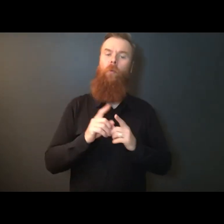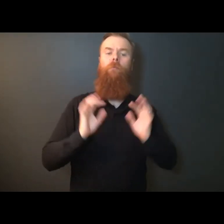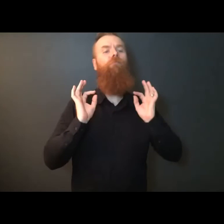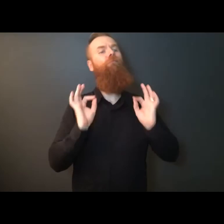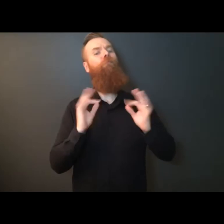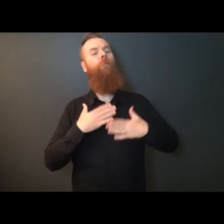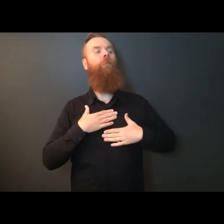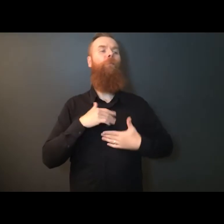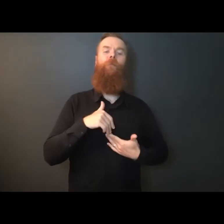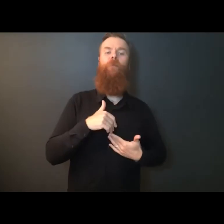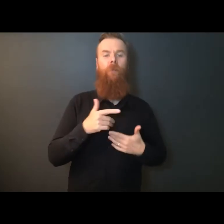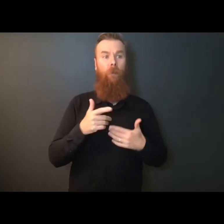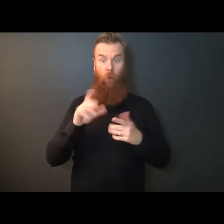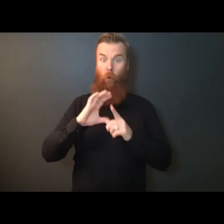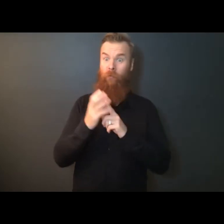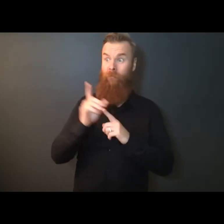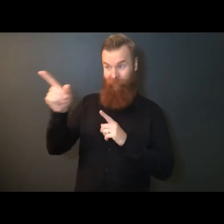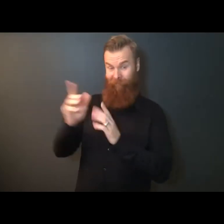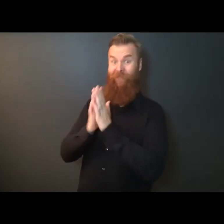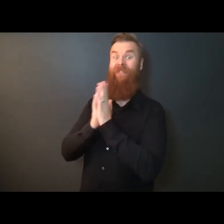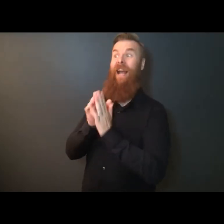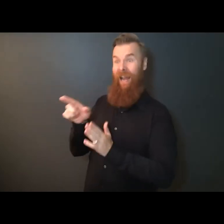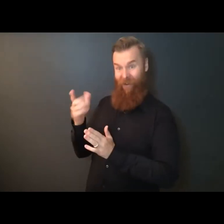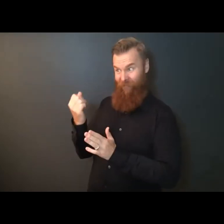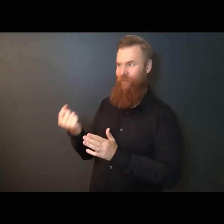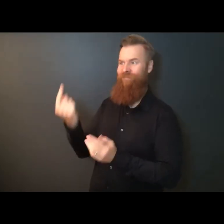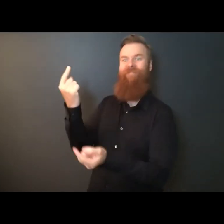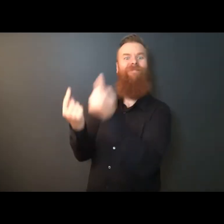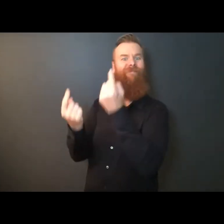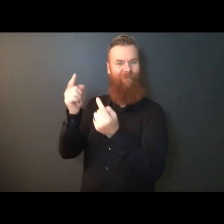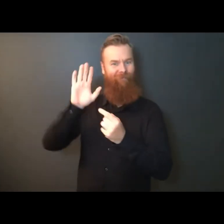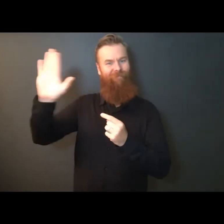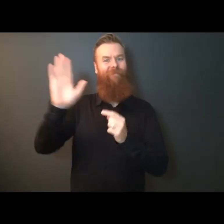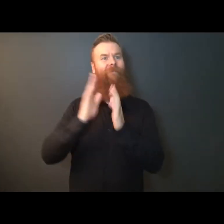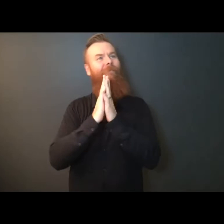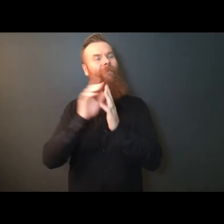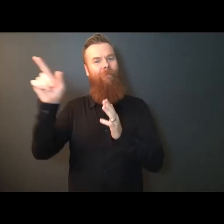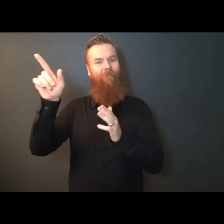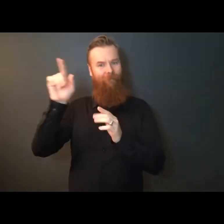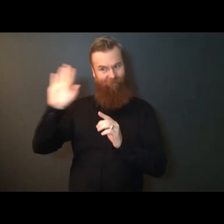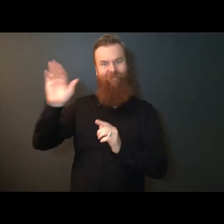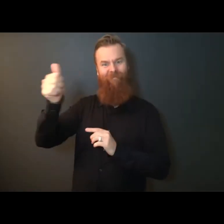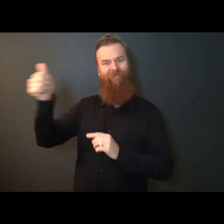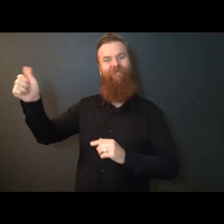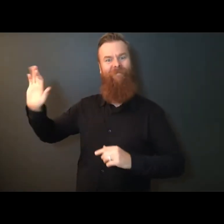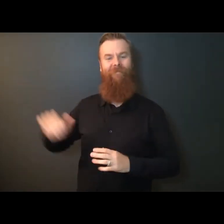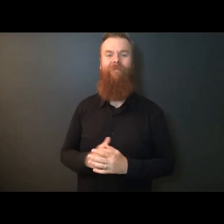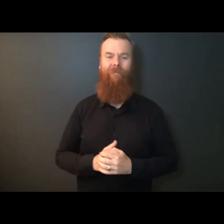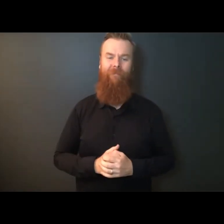coming into play a lot. They're often self-reported as the reason why, as the primary reason why something is done or not